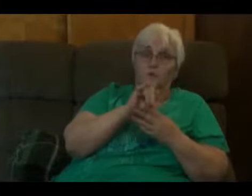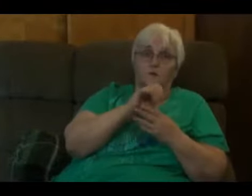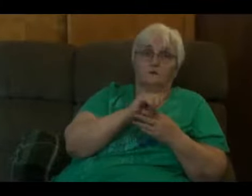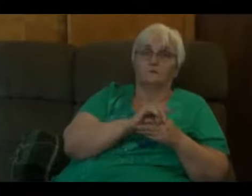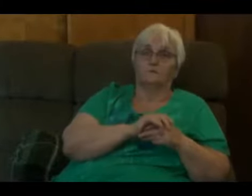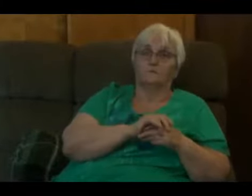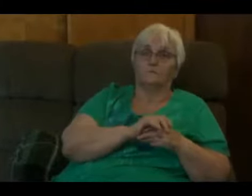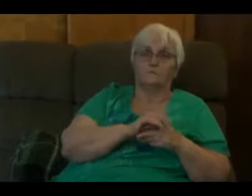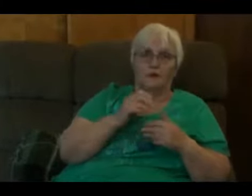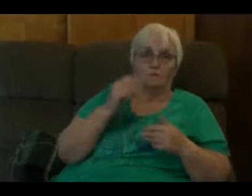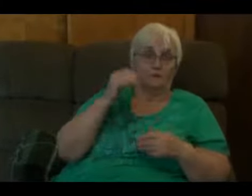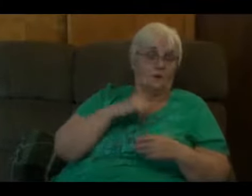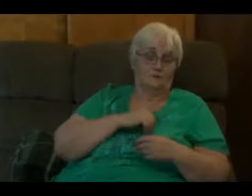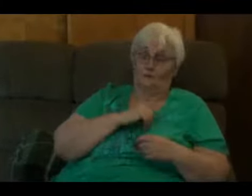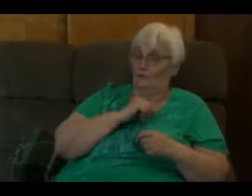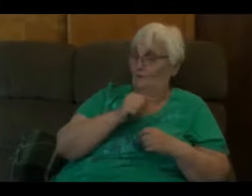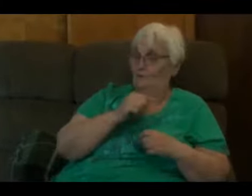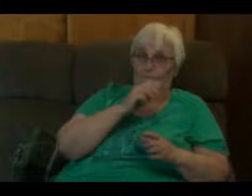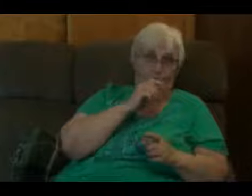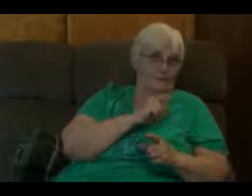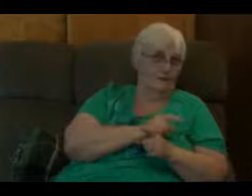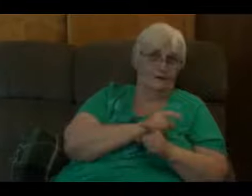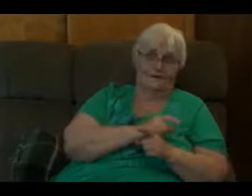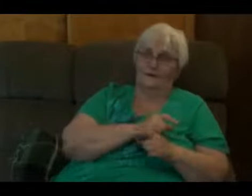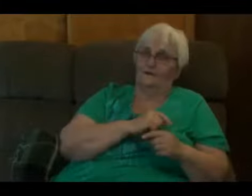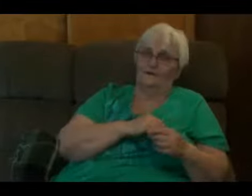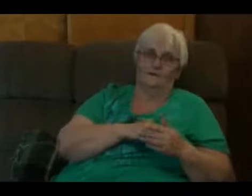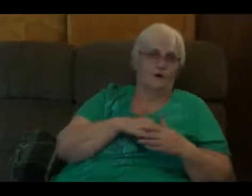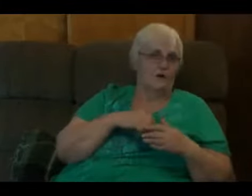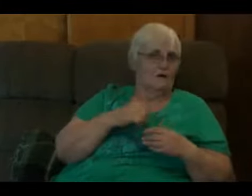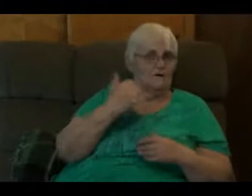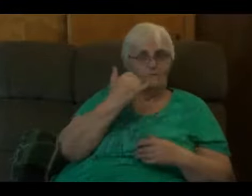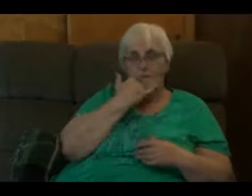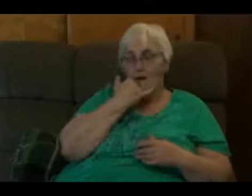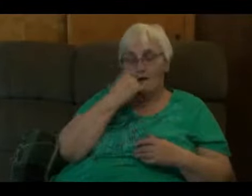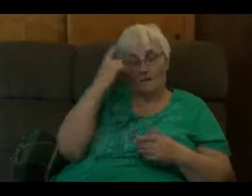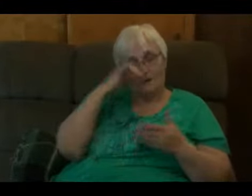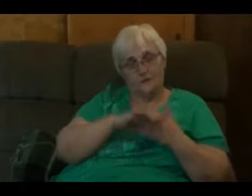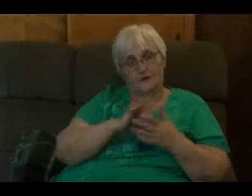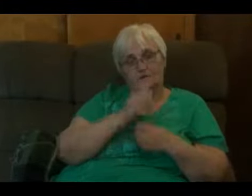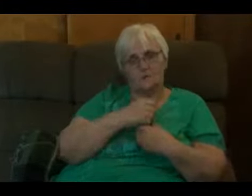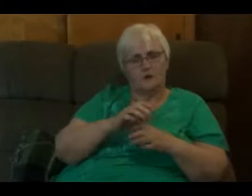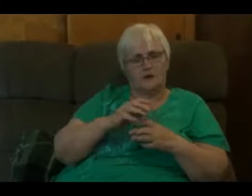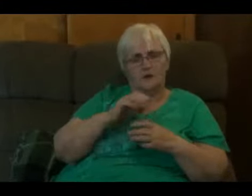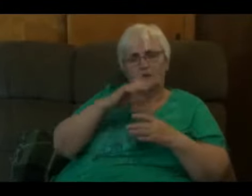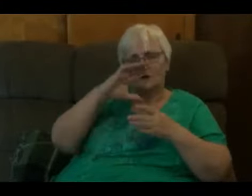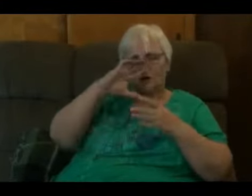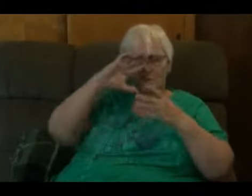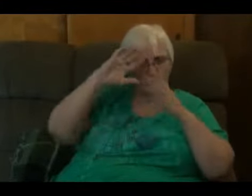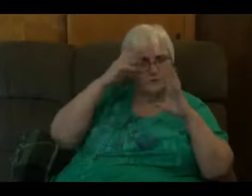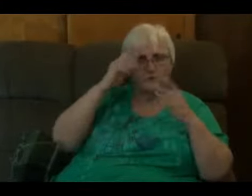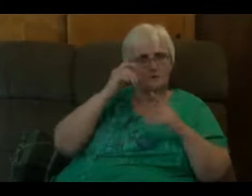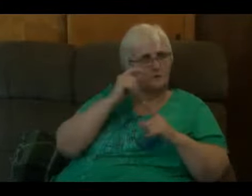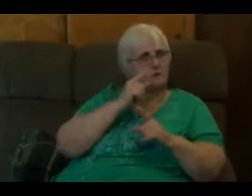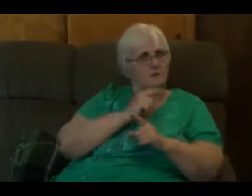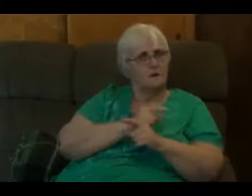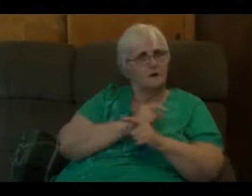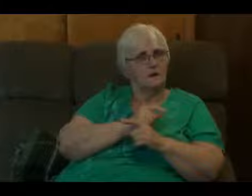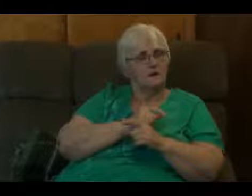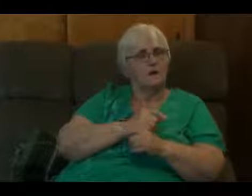I mean, no, that's not right. See, there are wrong beliefs that cause confusion, right? There are wrong beliefs that